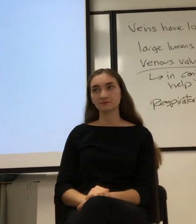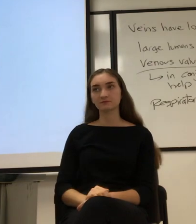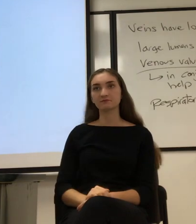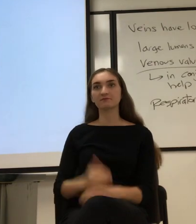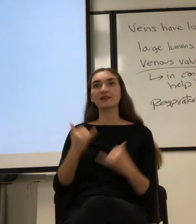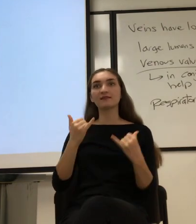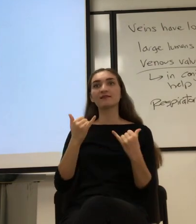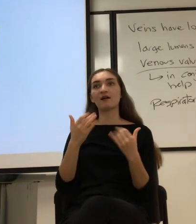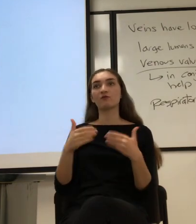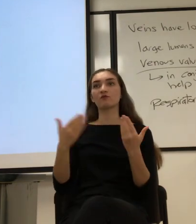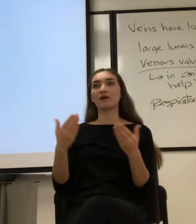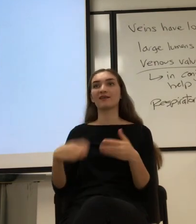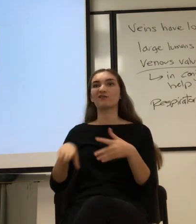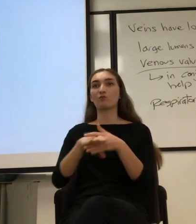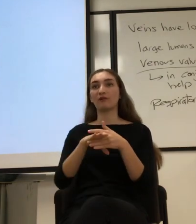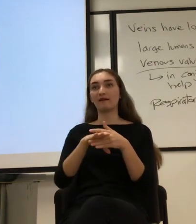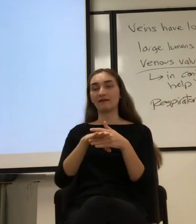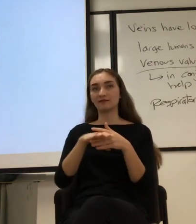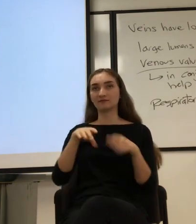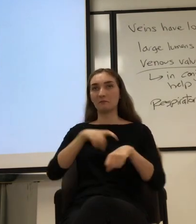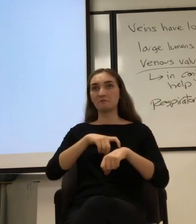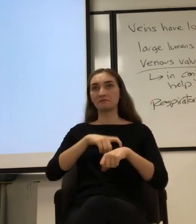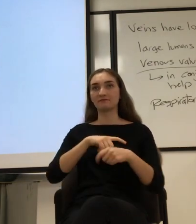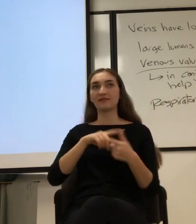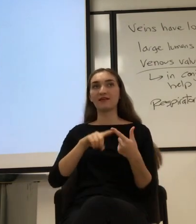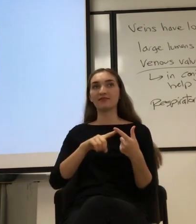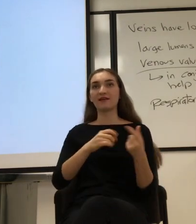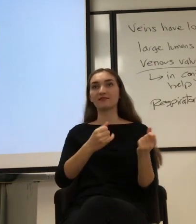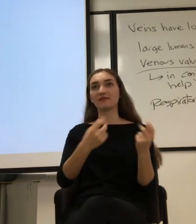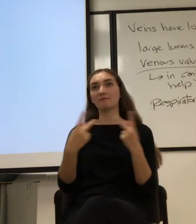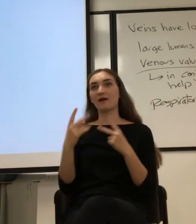take a break, and we'll come back, and I want to